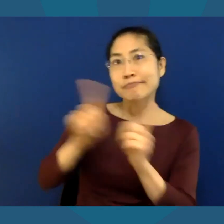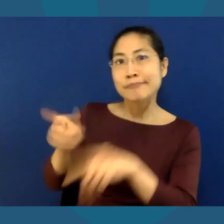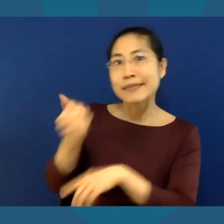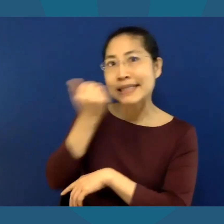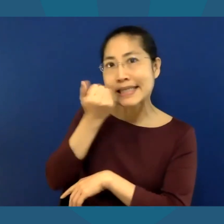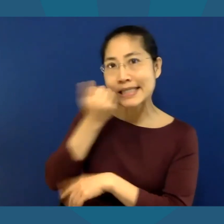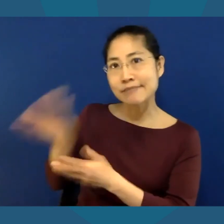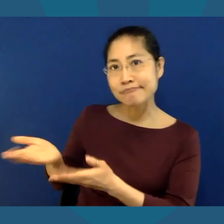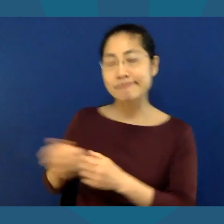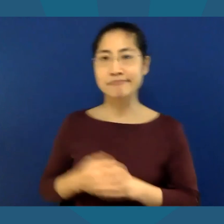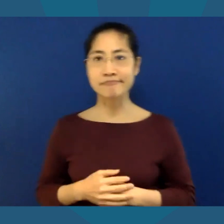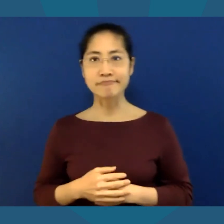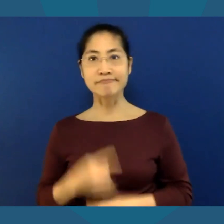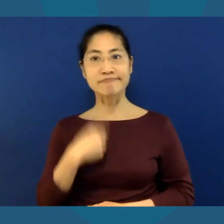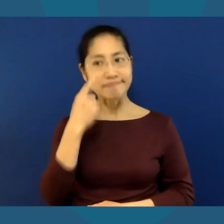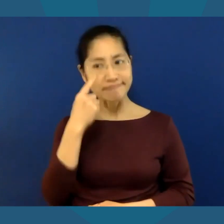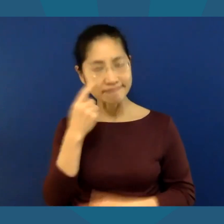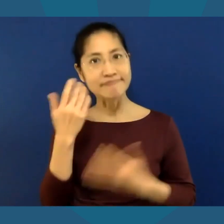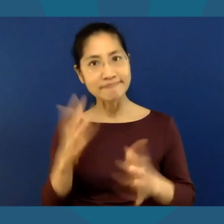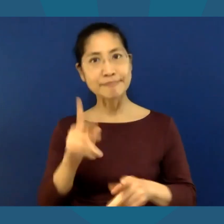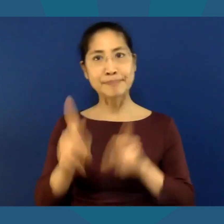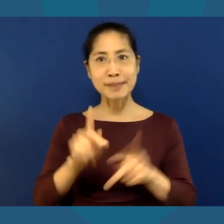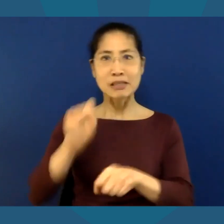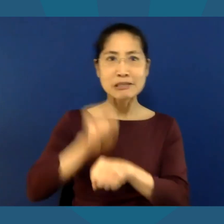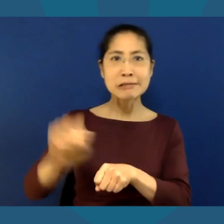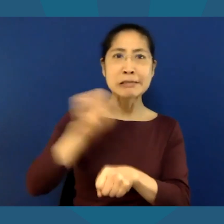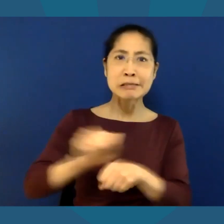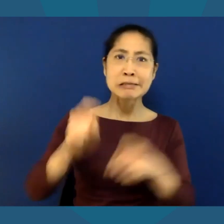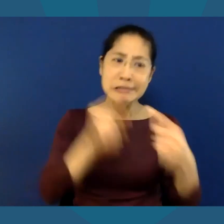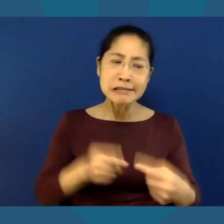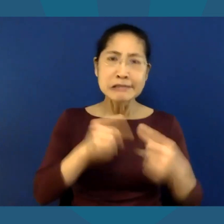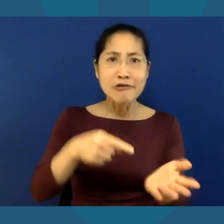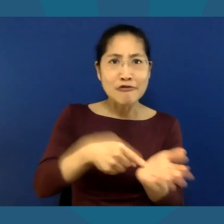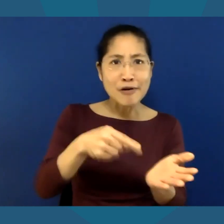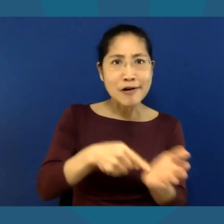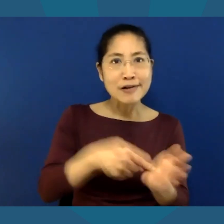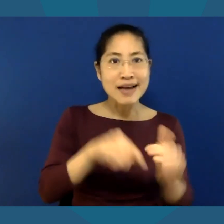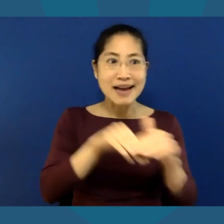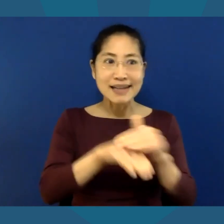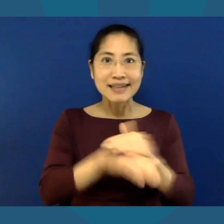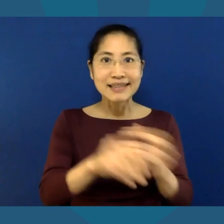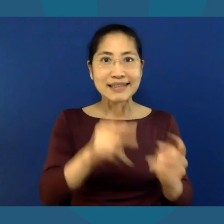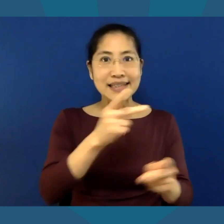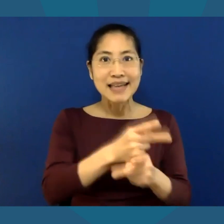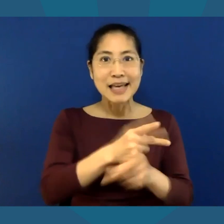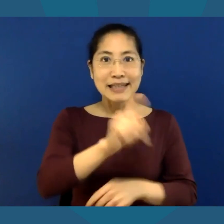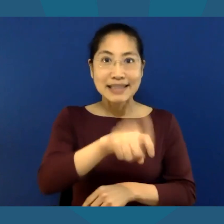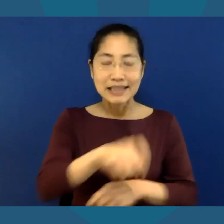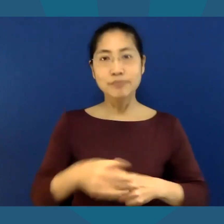I saw how hardworking people struggled to afford and access the care they